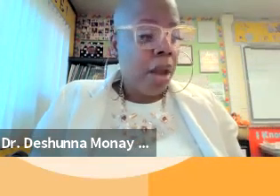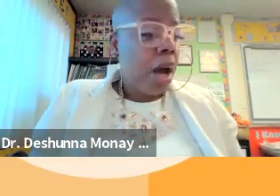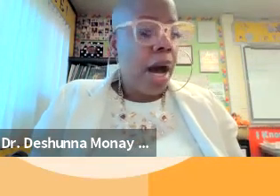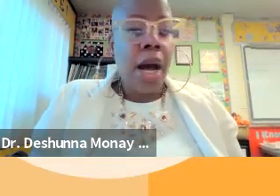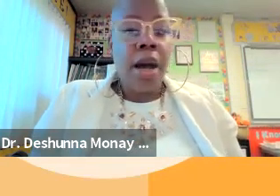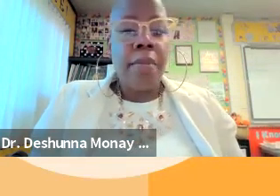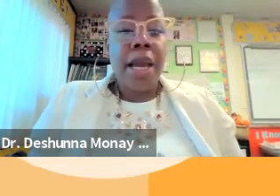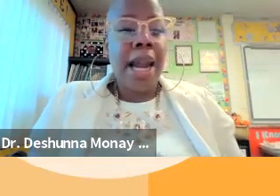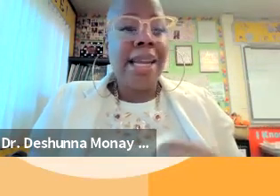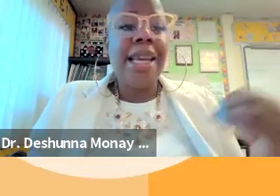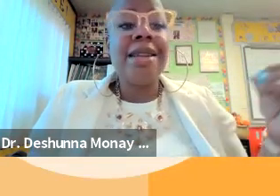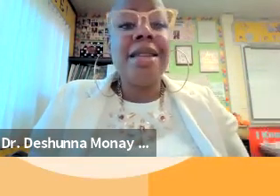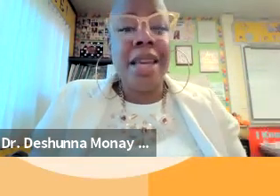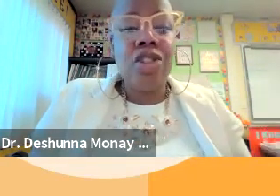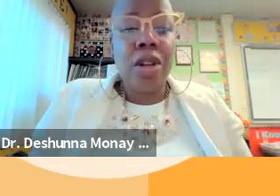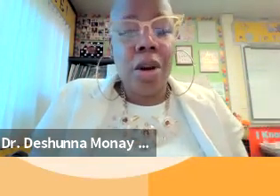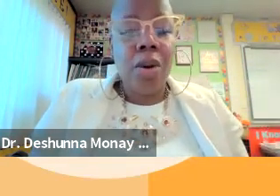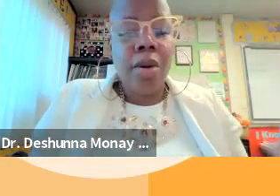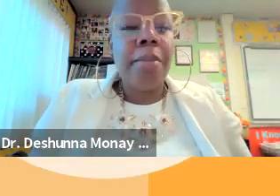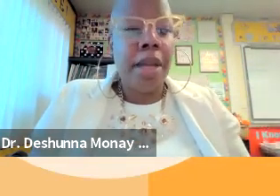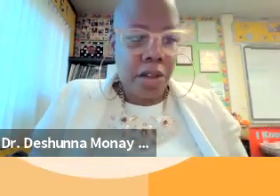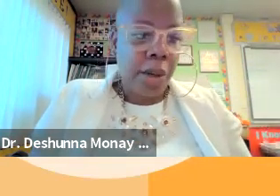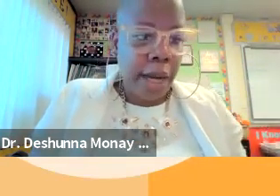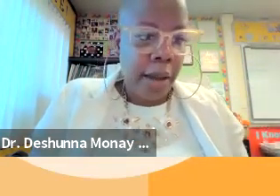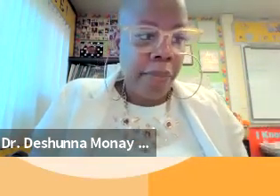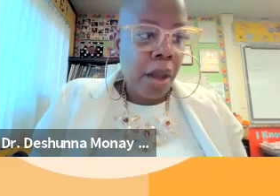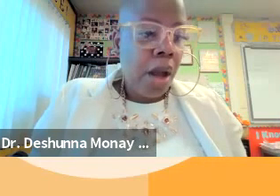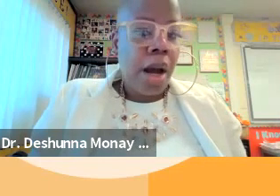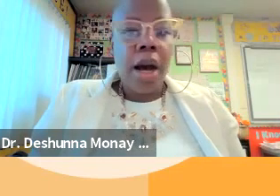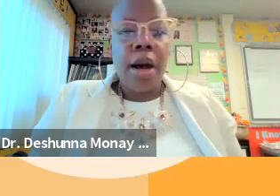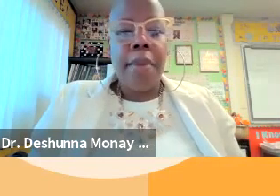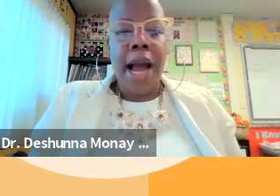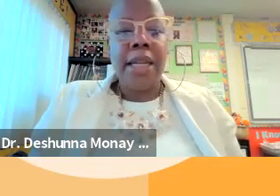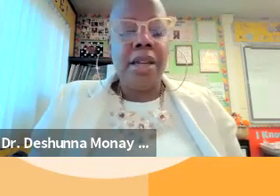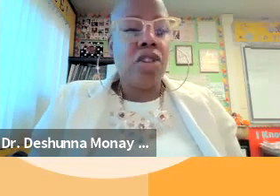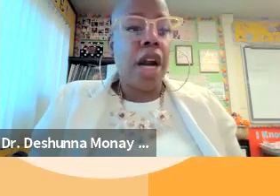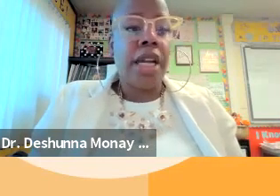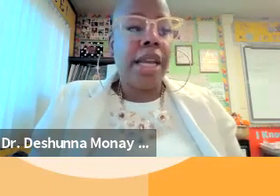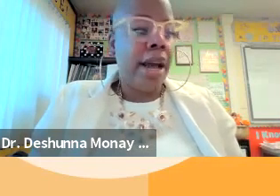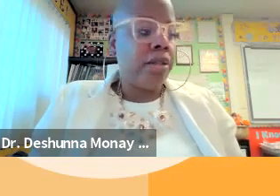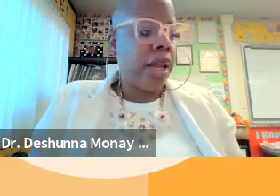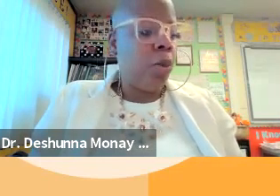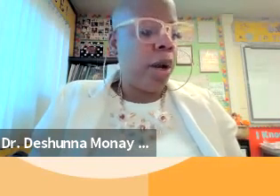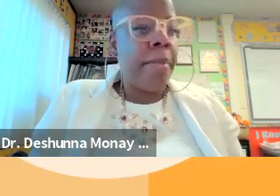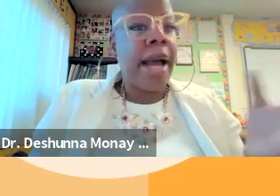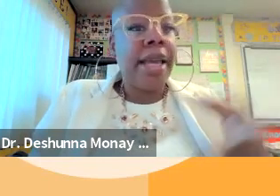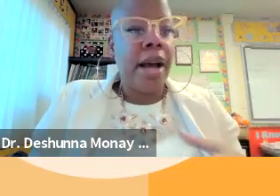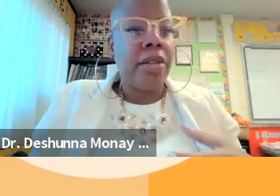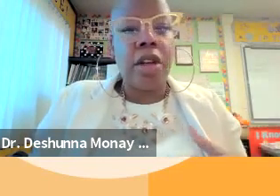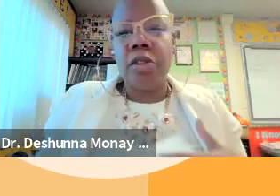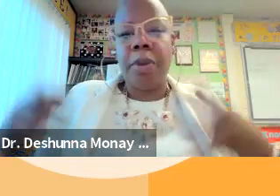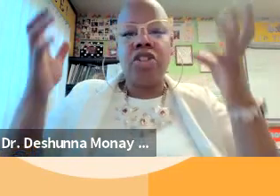mentoring, and I need intentional mentoring. I need targeted counseling where